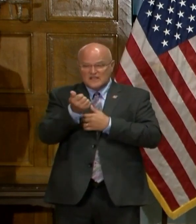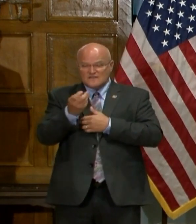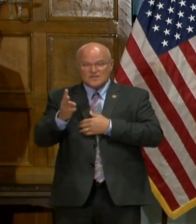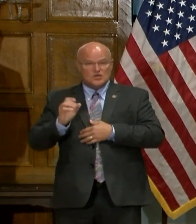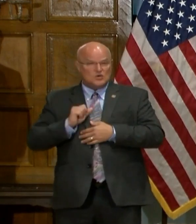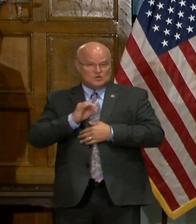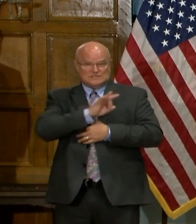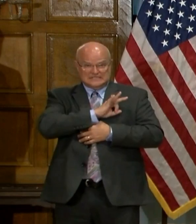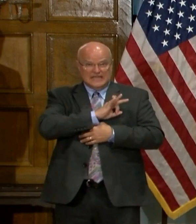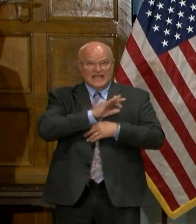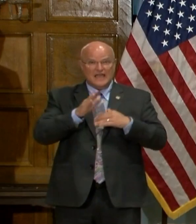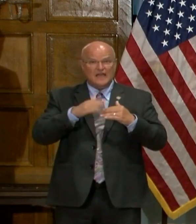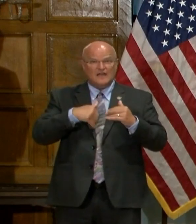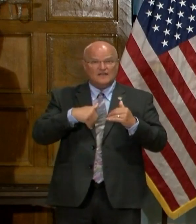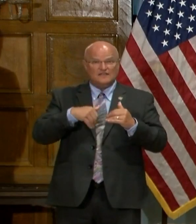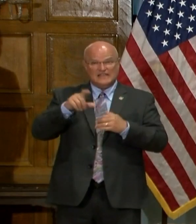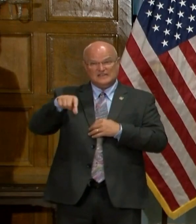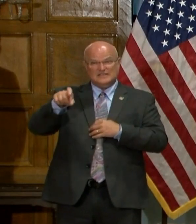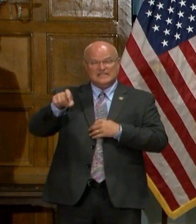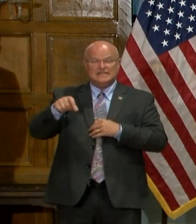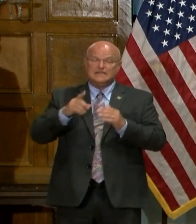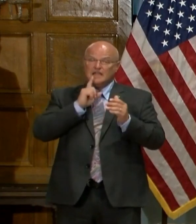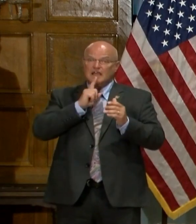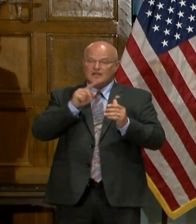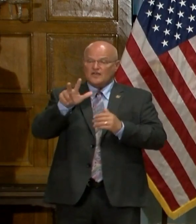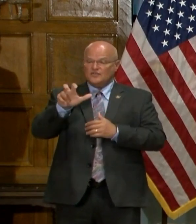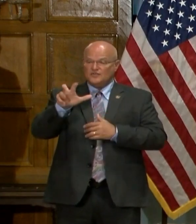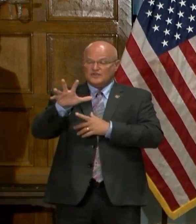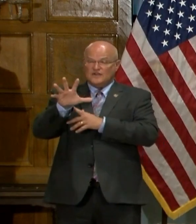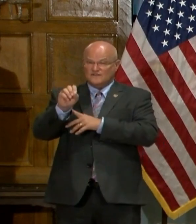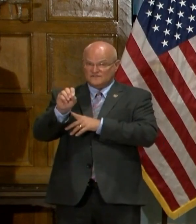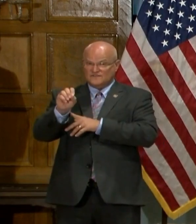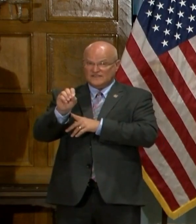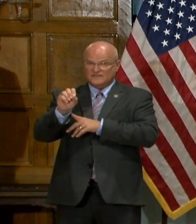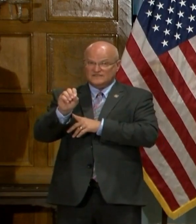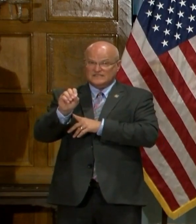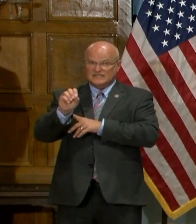fewer staff than are needed. In fact, our 350